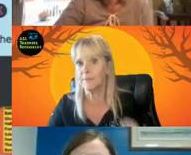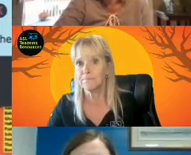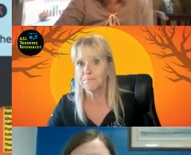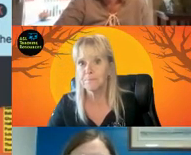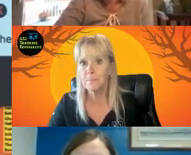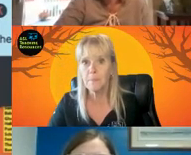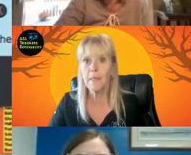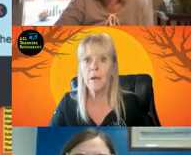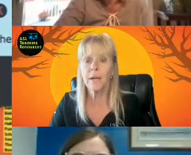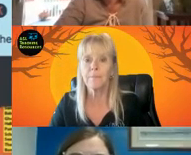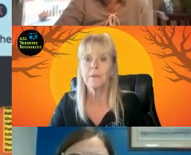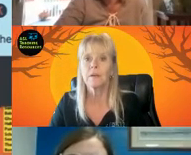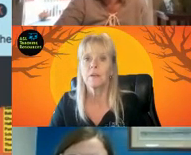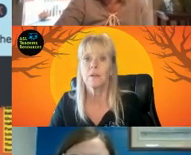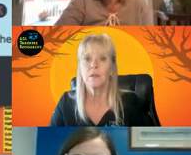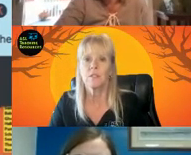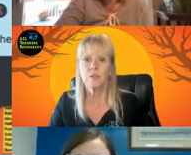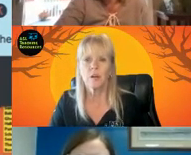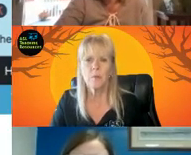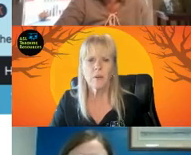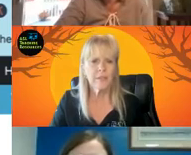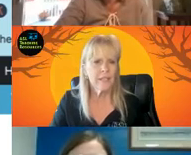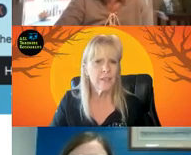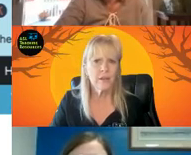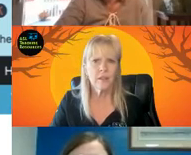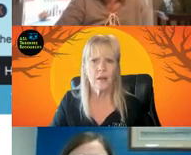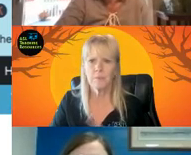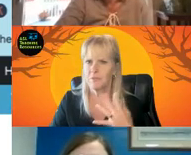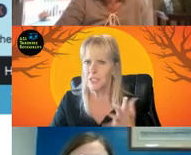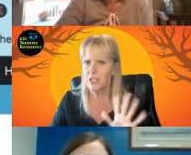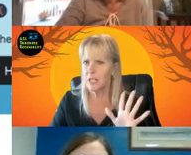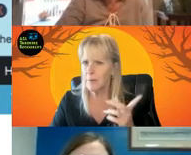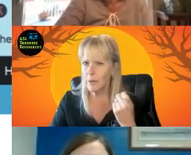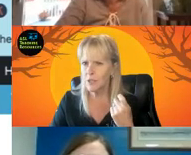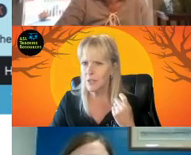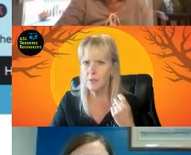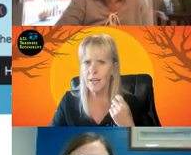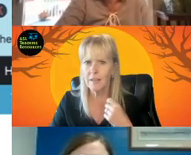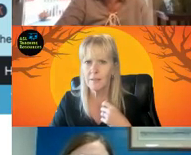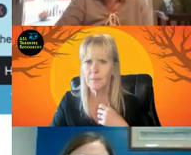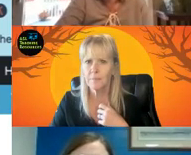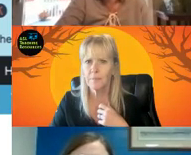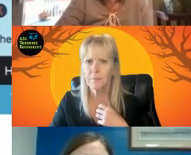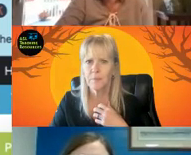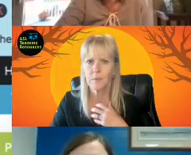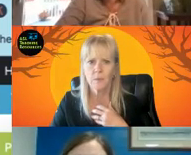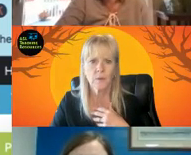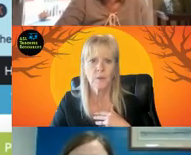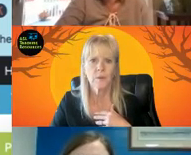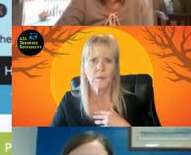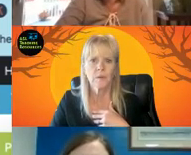all free. Okay, so come on over here. I'm finished. Are any questions on that?